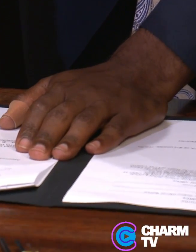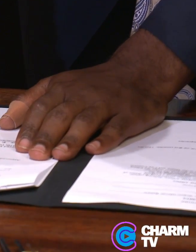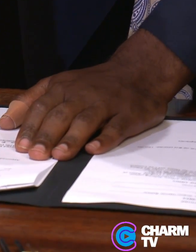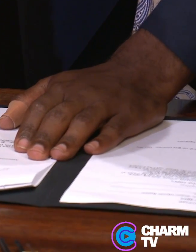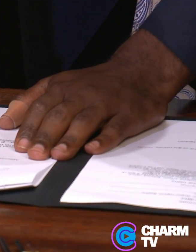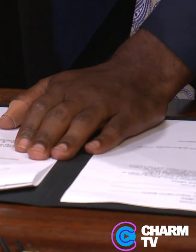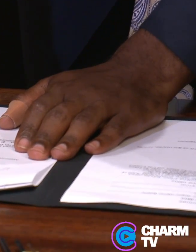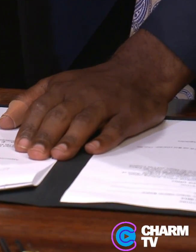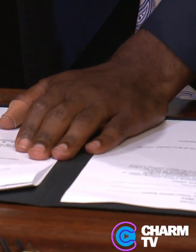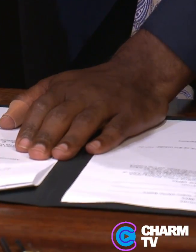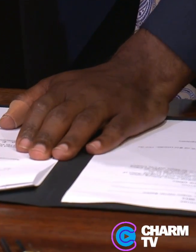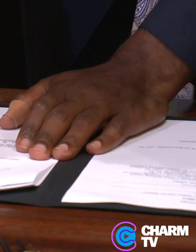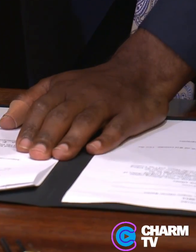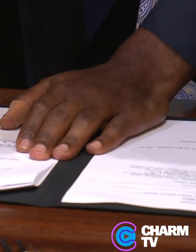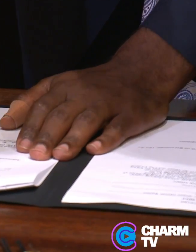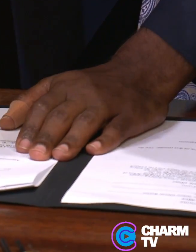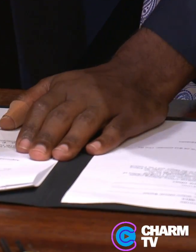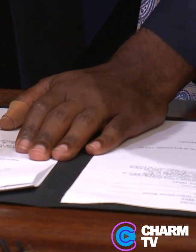Smile, people.